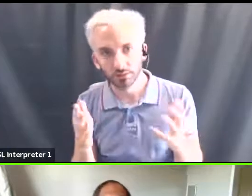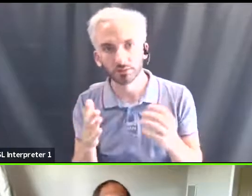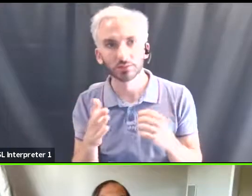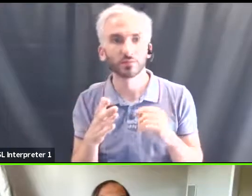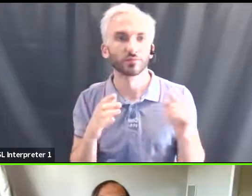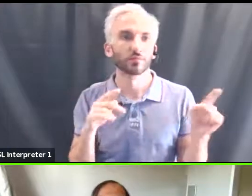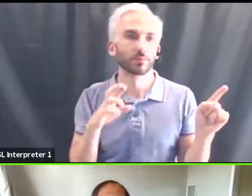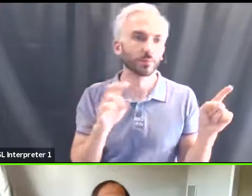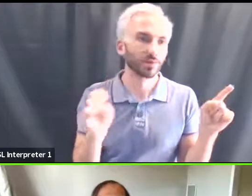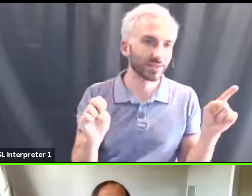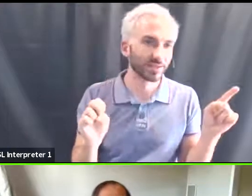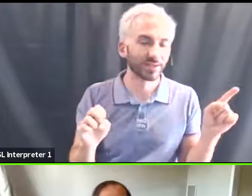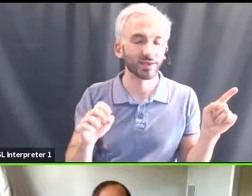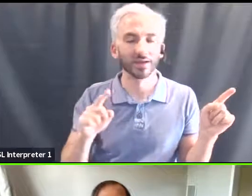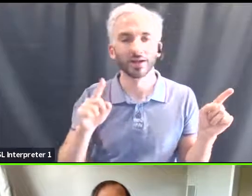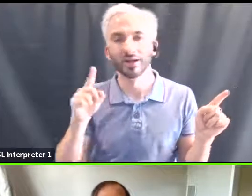to